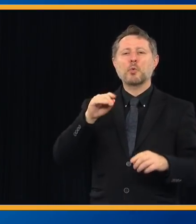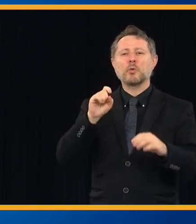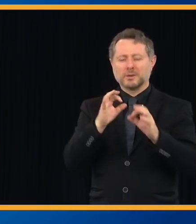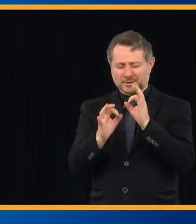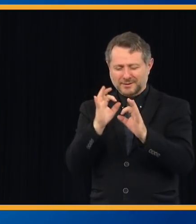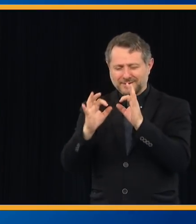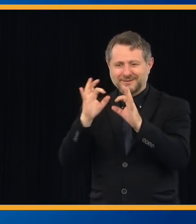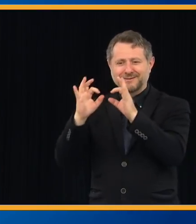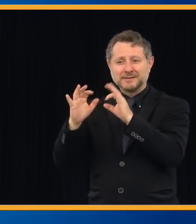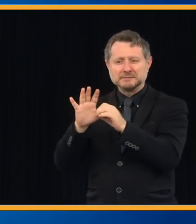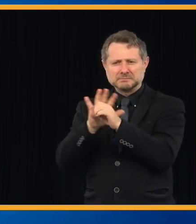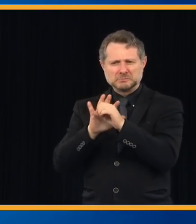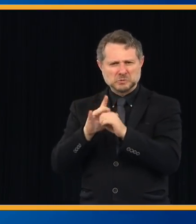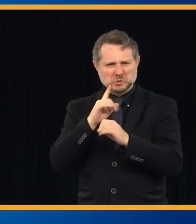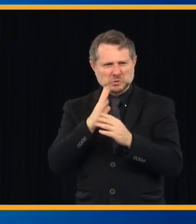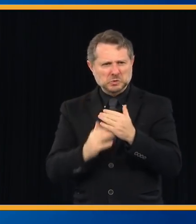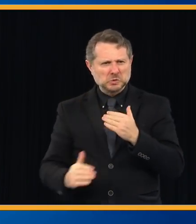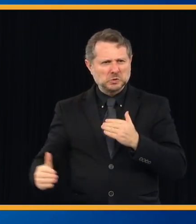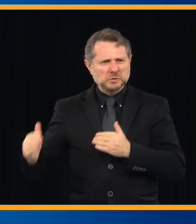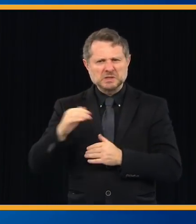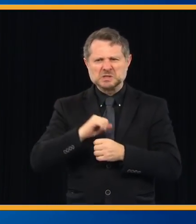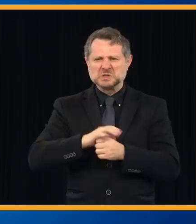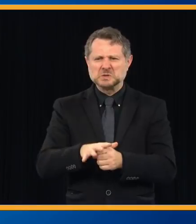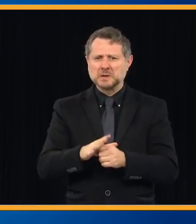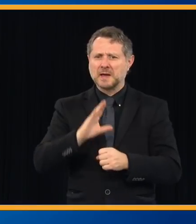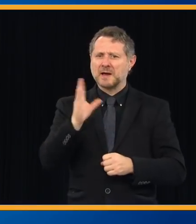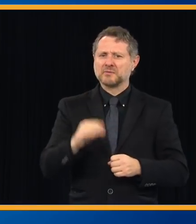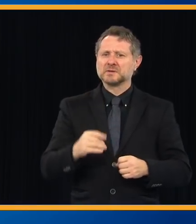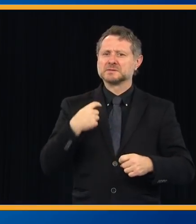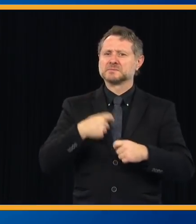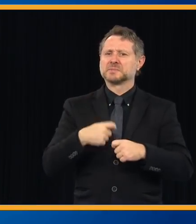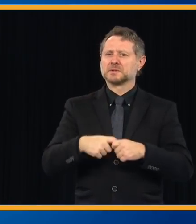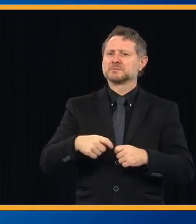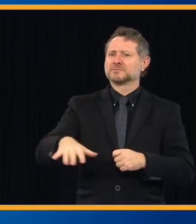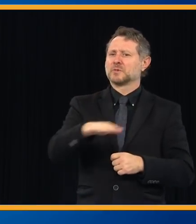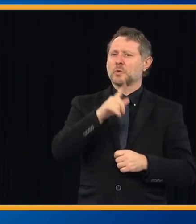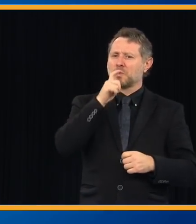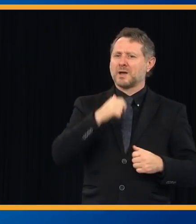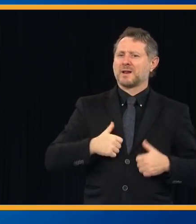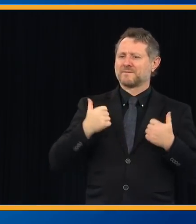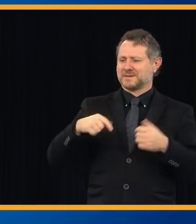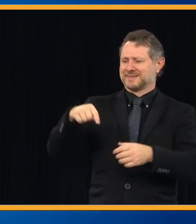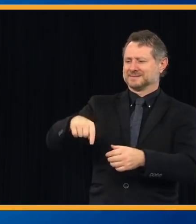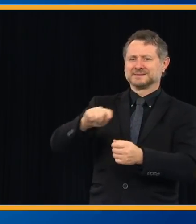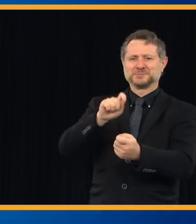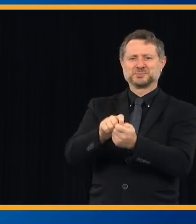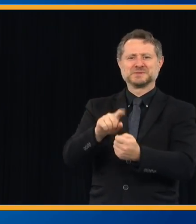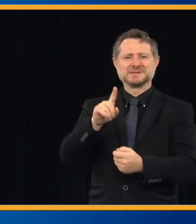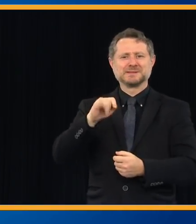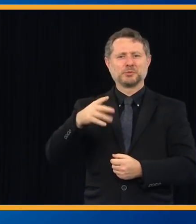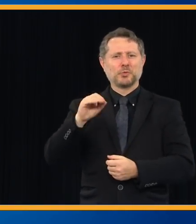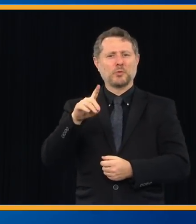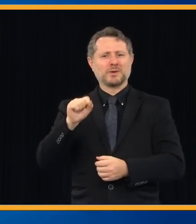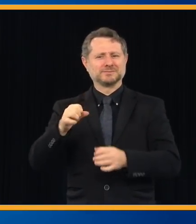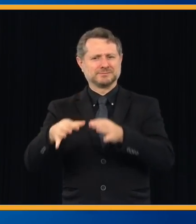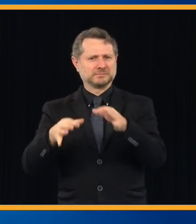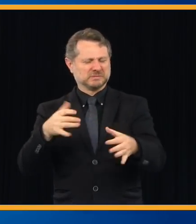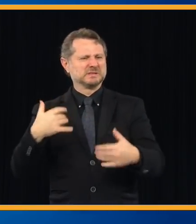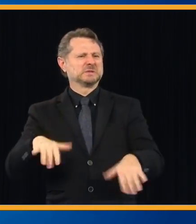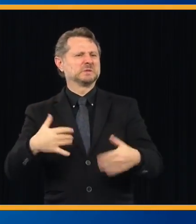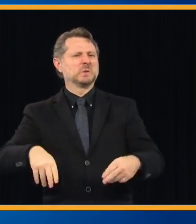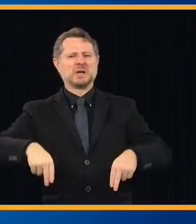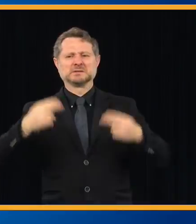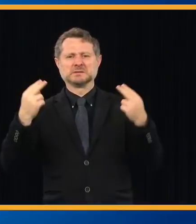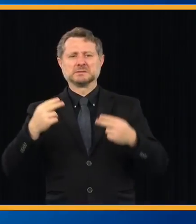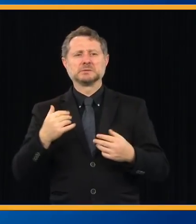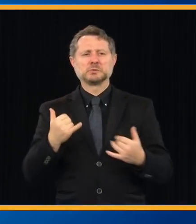greater than average Black and or Latino population. So this is something that we're focused on